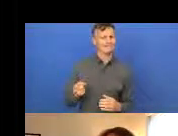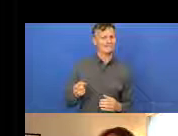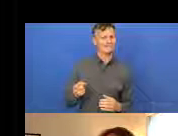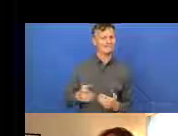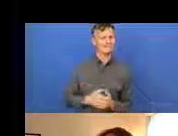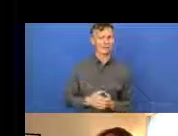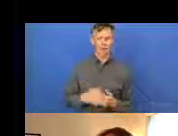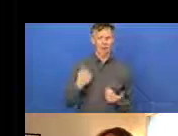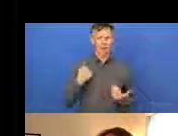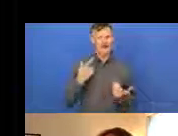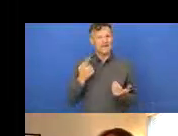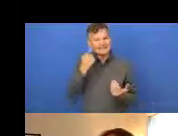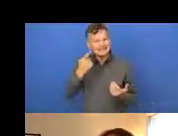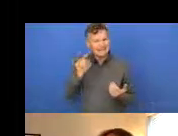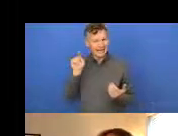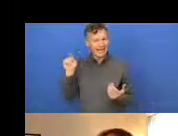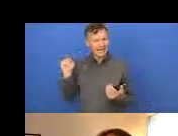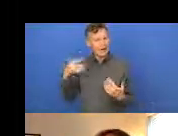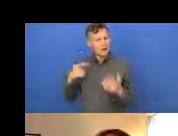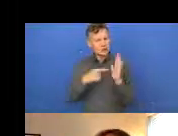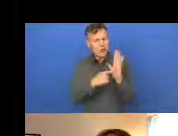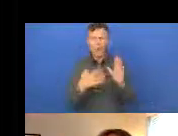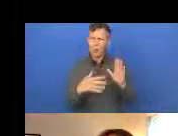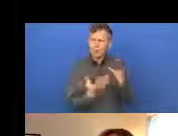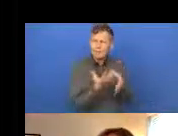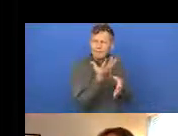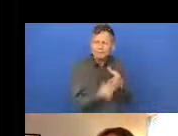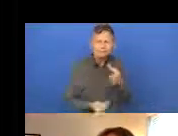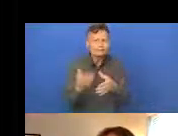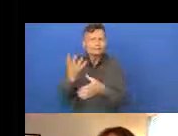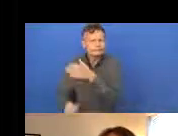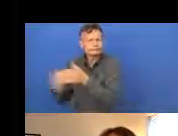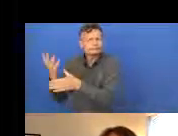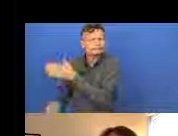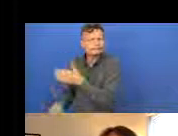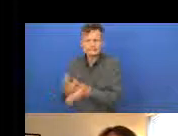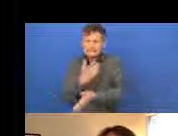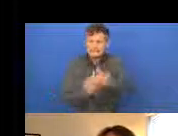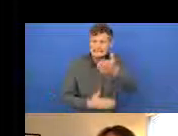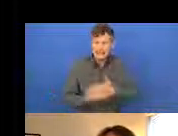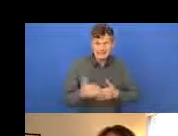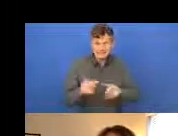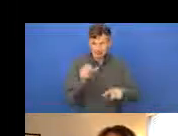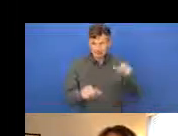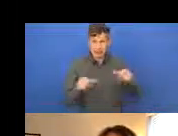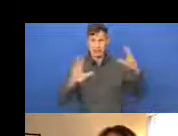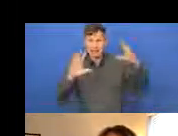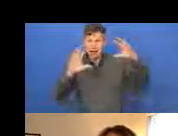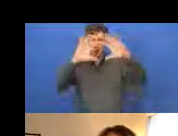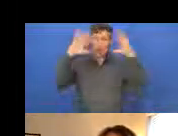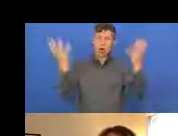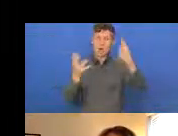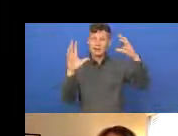missing, we're not even close to capturing the experiences of students with disabilities in the global South.